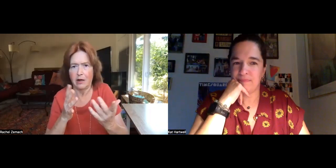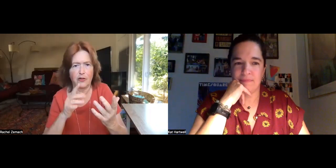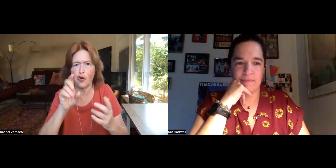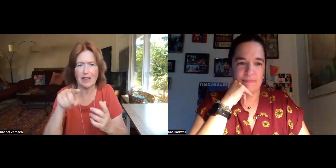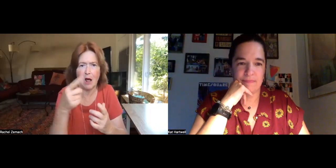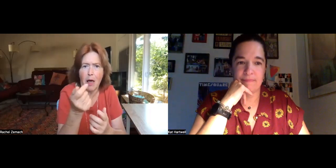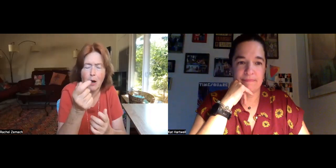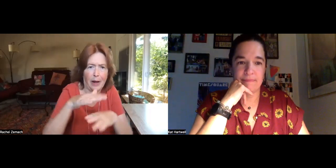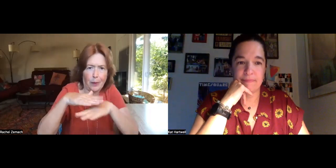just a little bit,